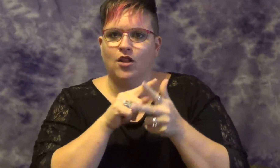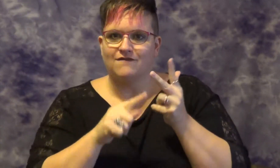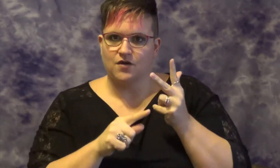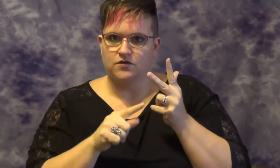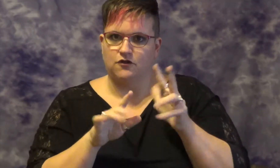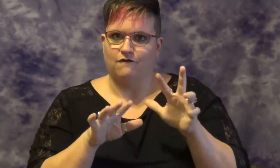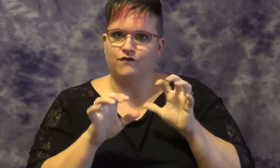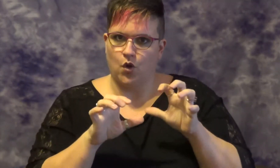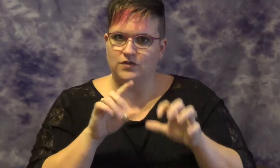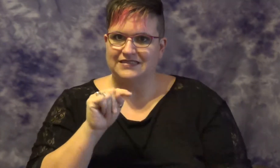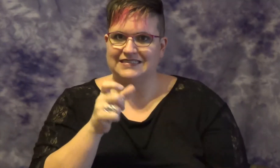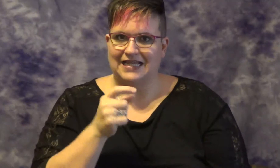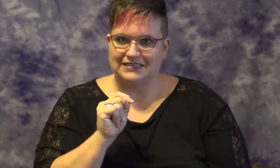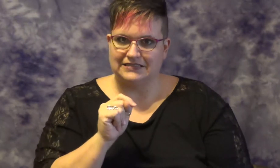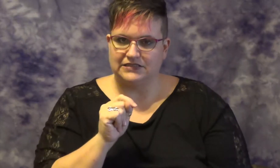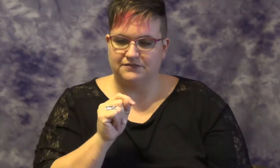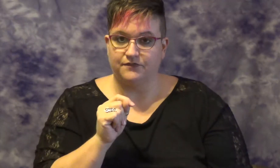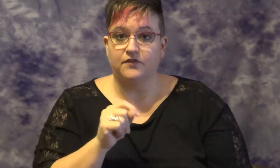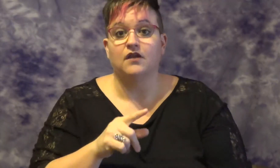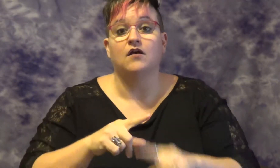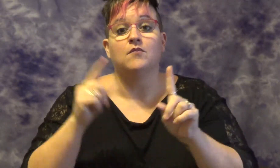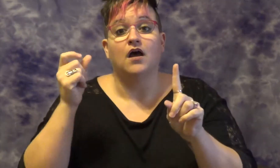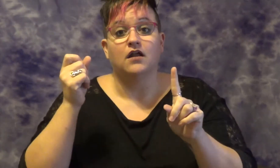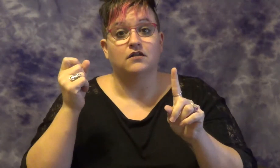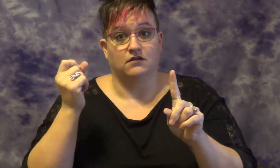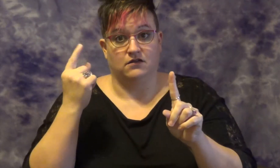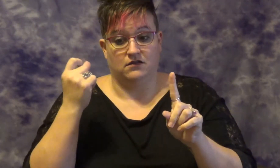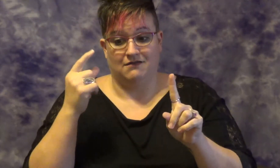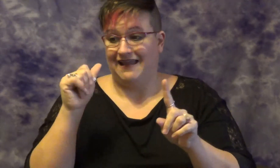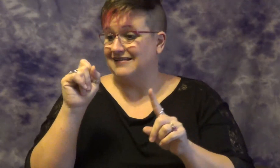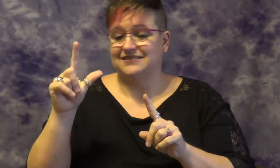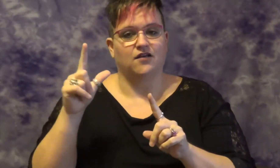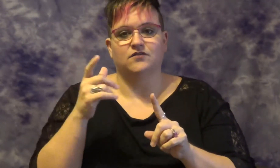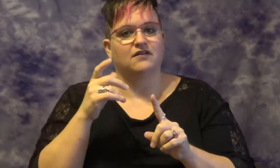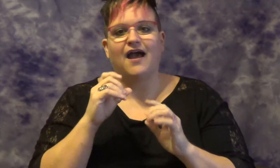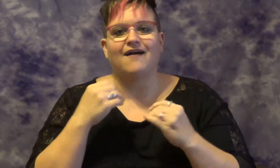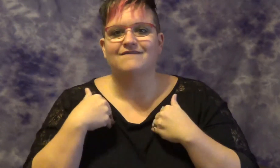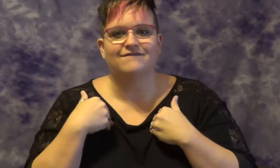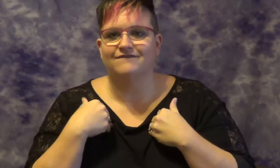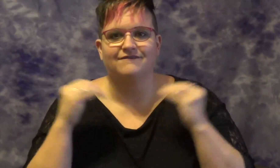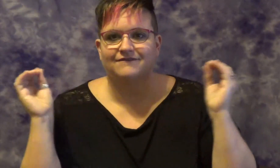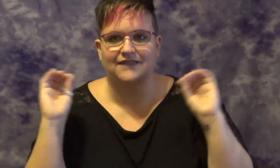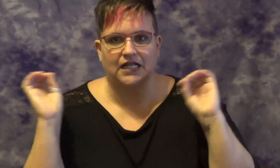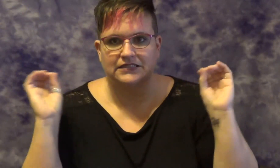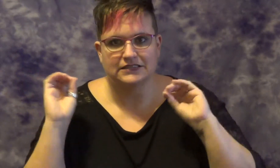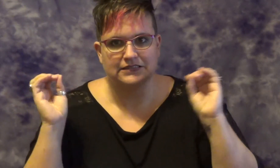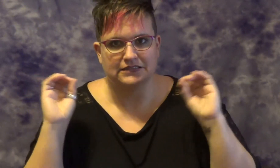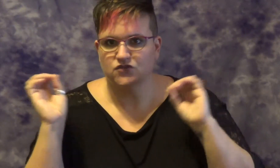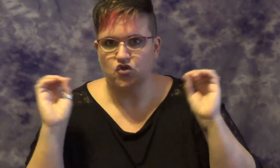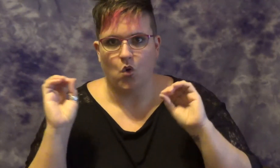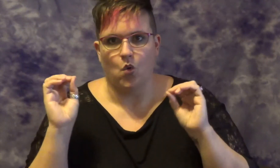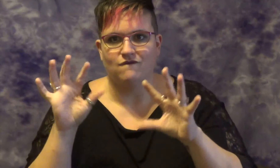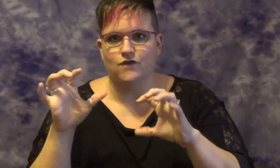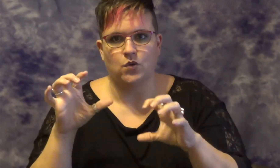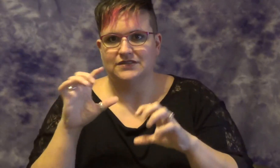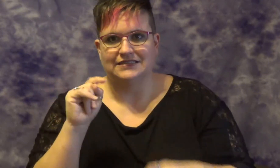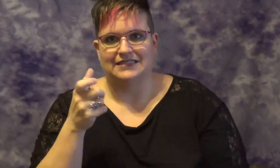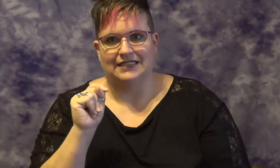the Pledge. All of those are frozen text. Those are examples of frozen text. But ASL does not have any